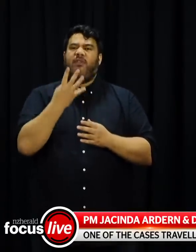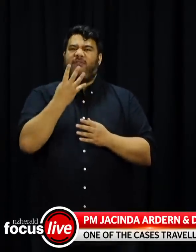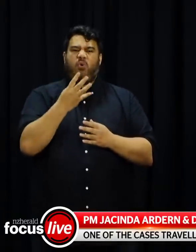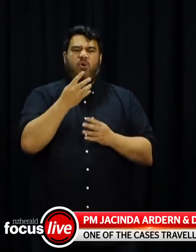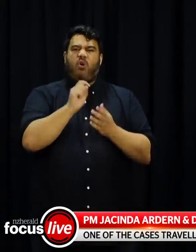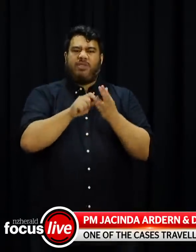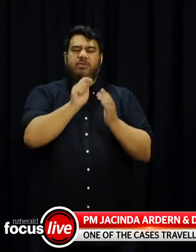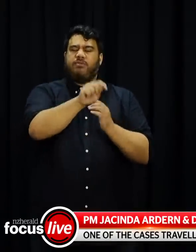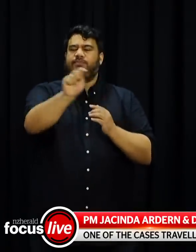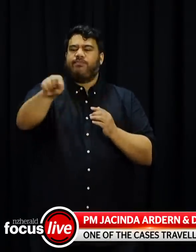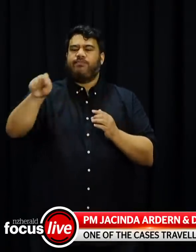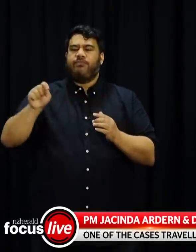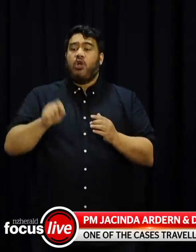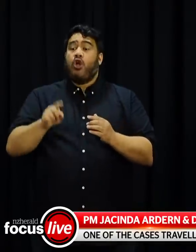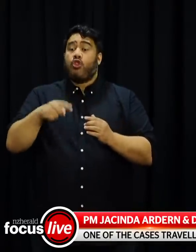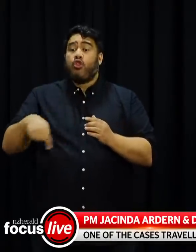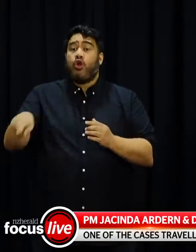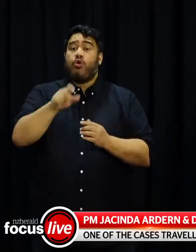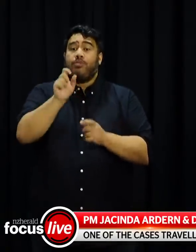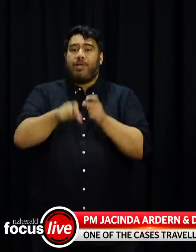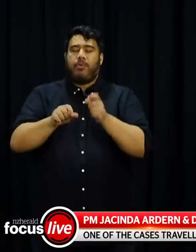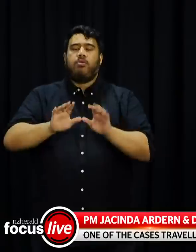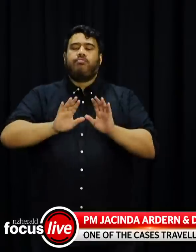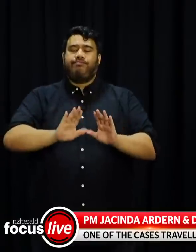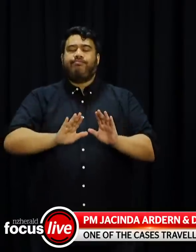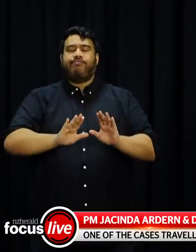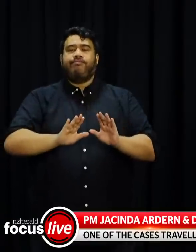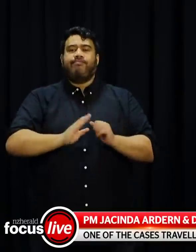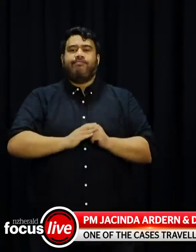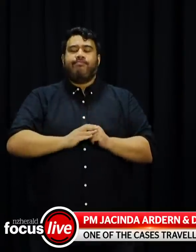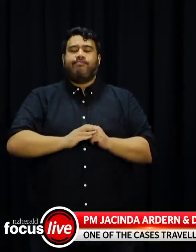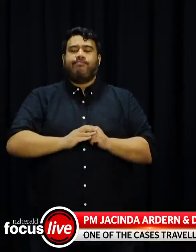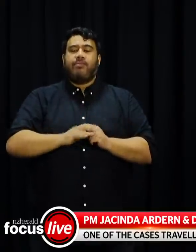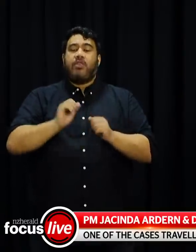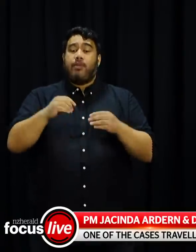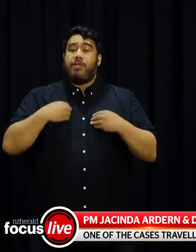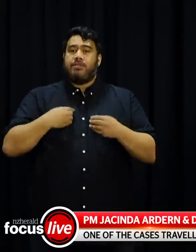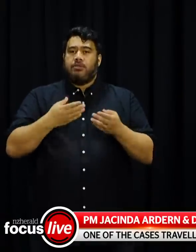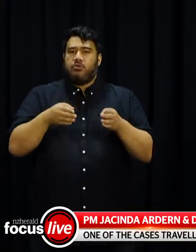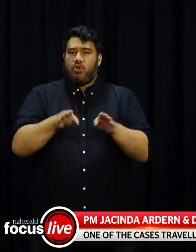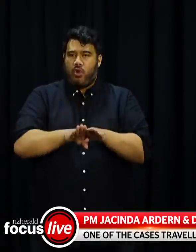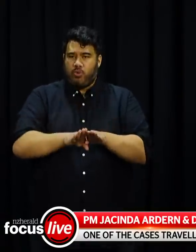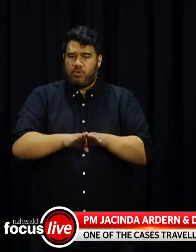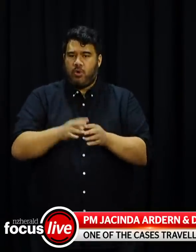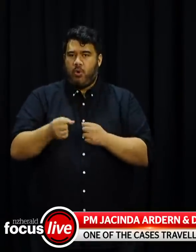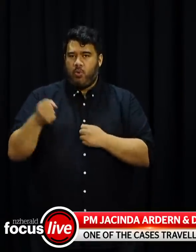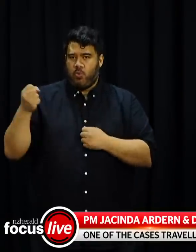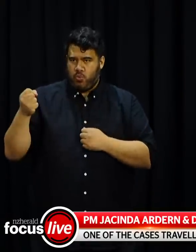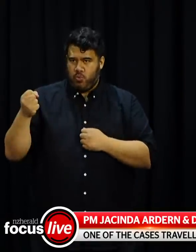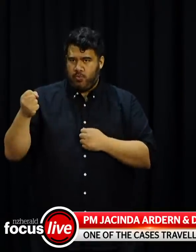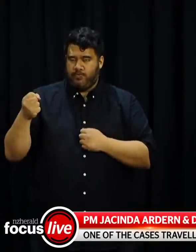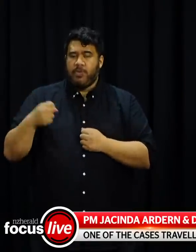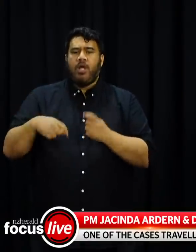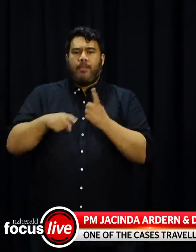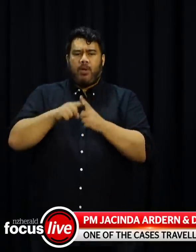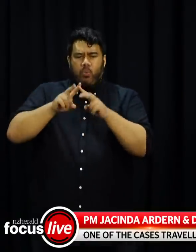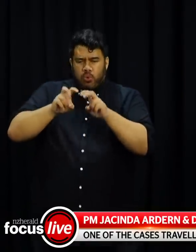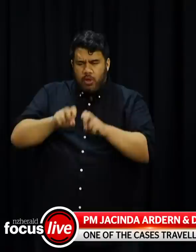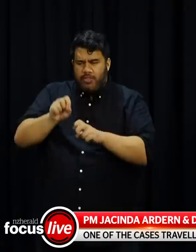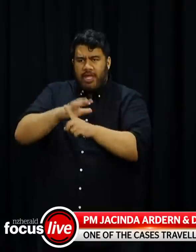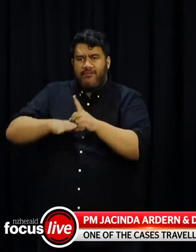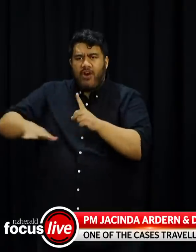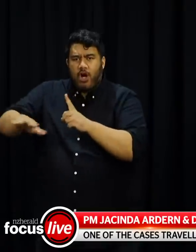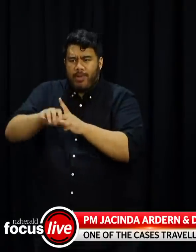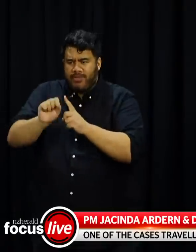those who work there and also of the environment in that workplace. We want to see if possibly the environment is implicated here.